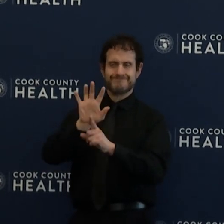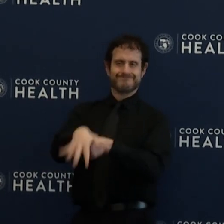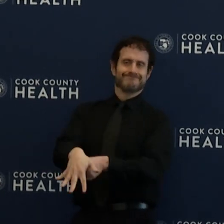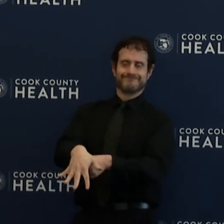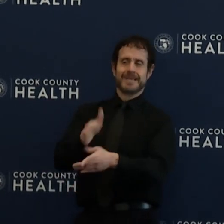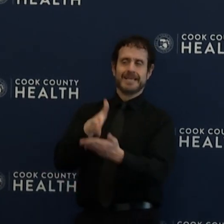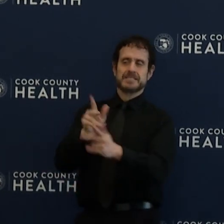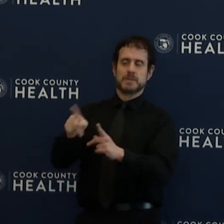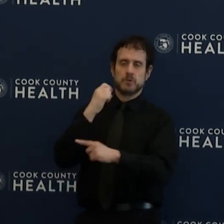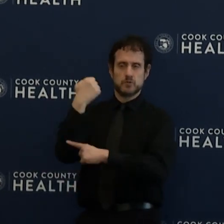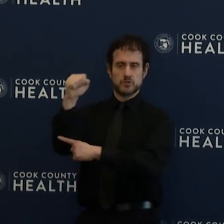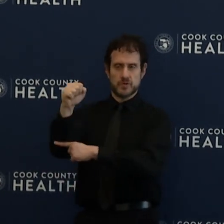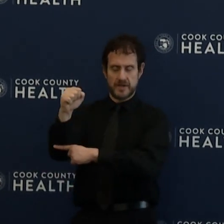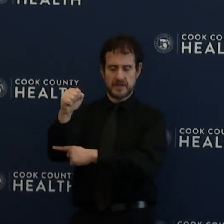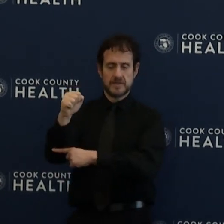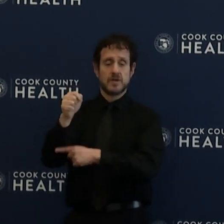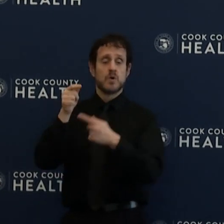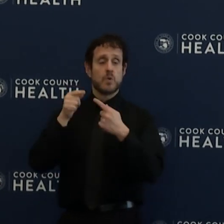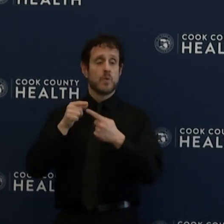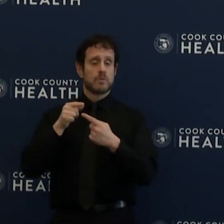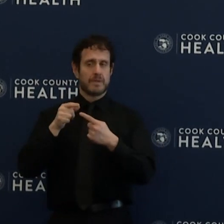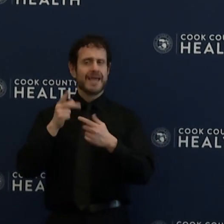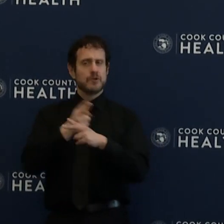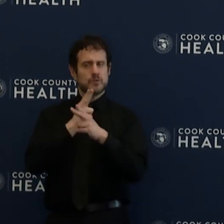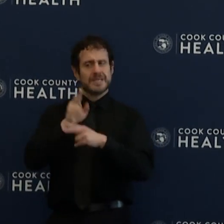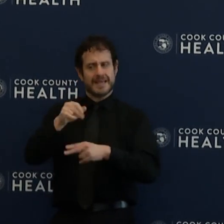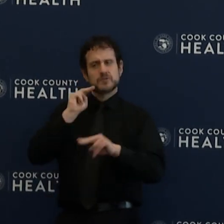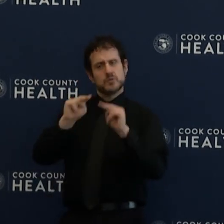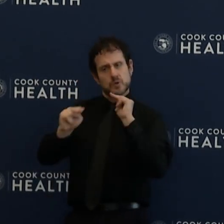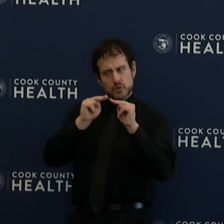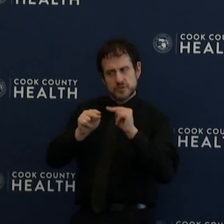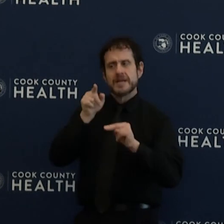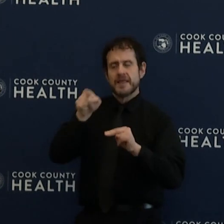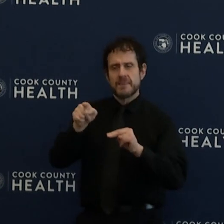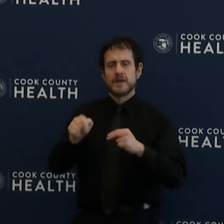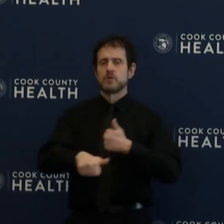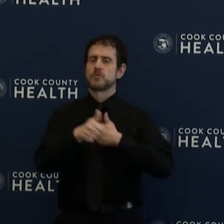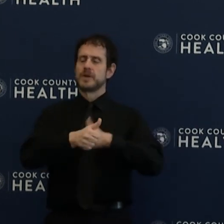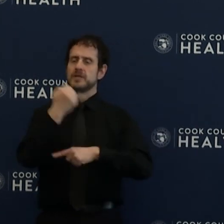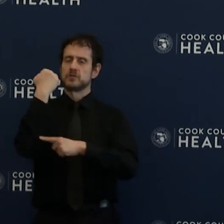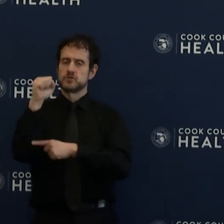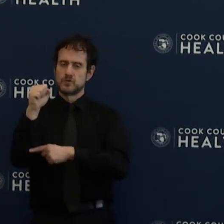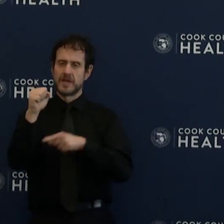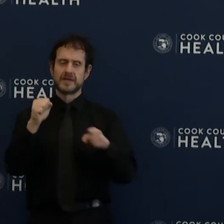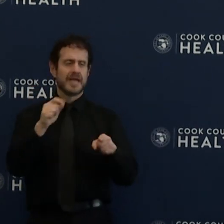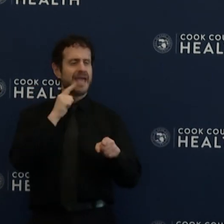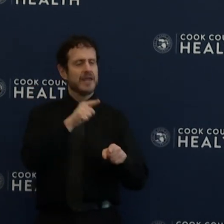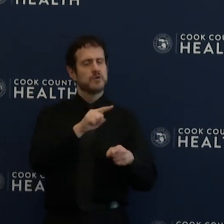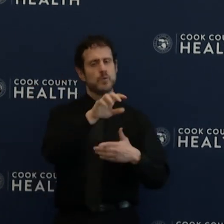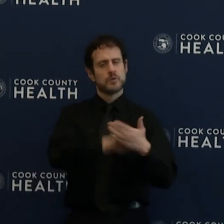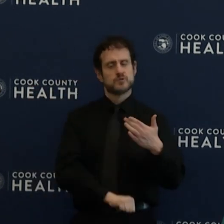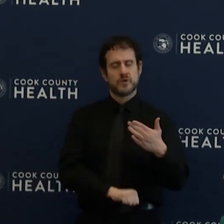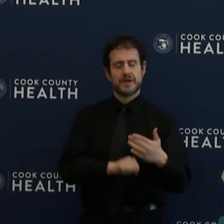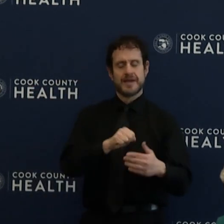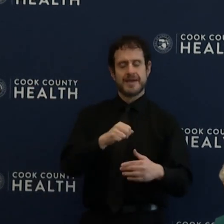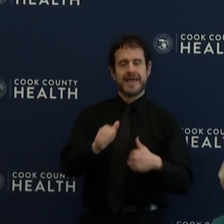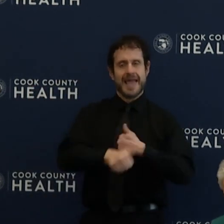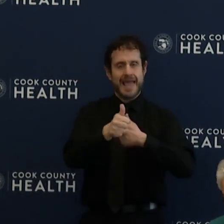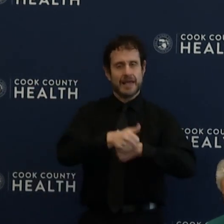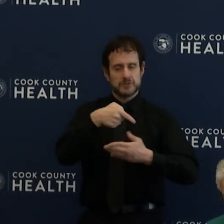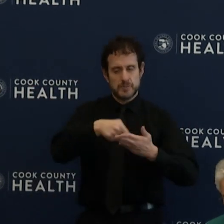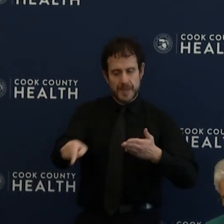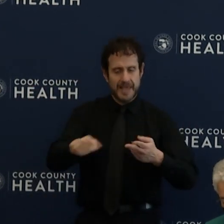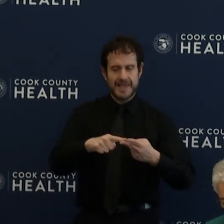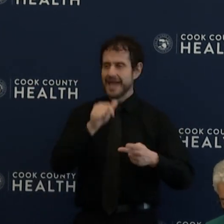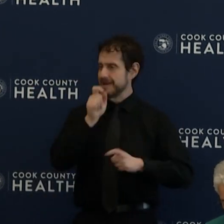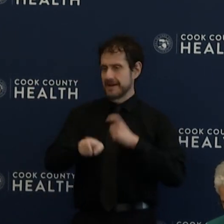are, under a possible strike threat, things like hazard pay and adequate